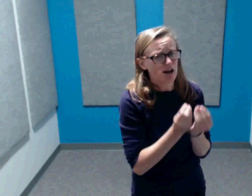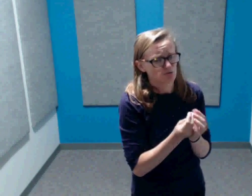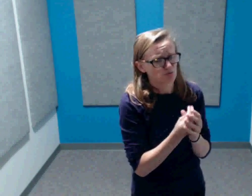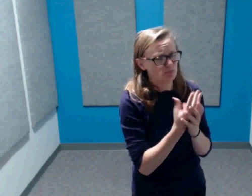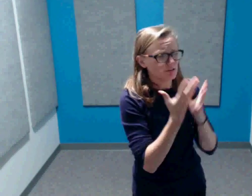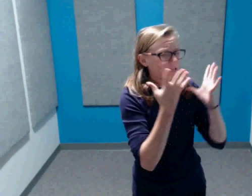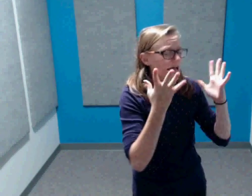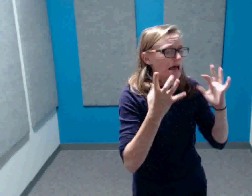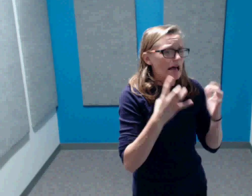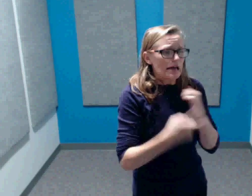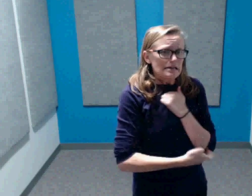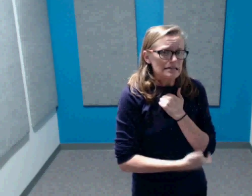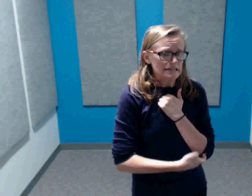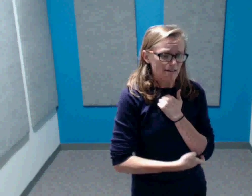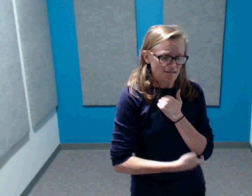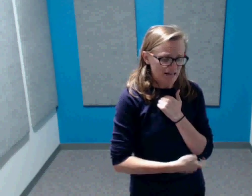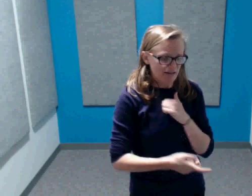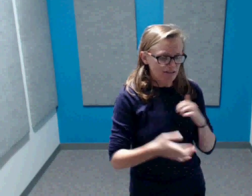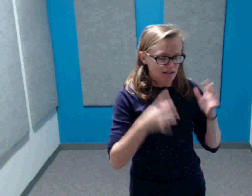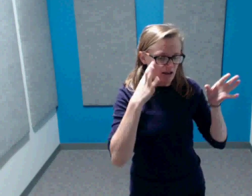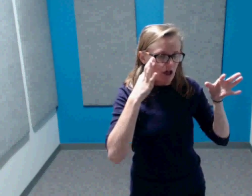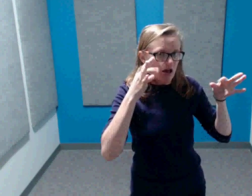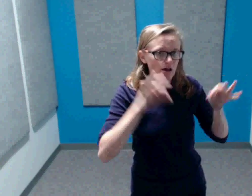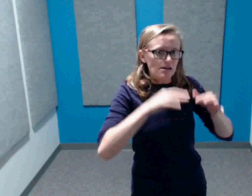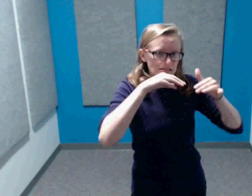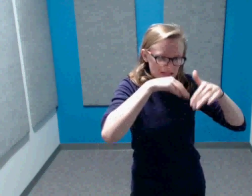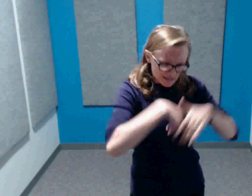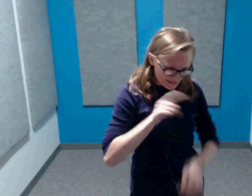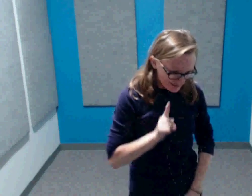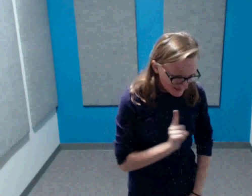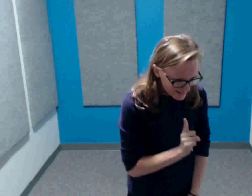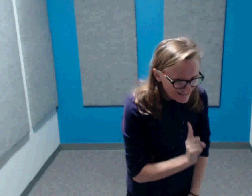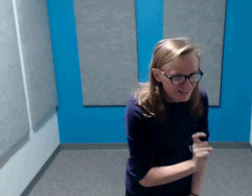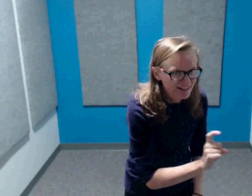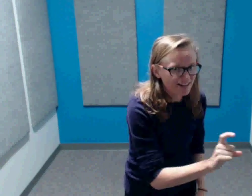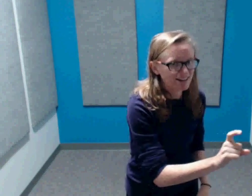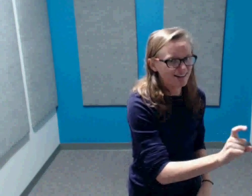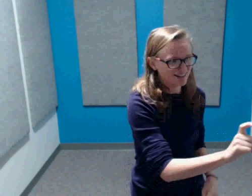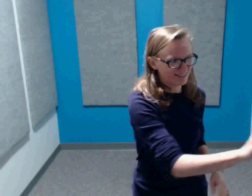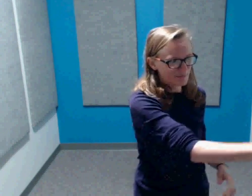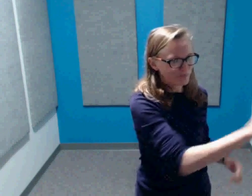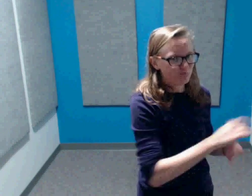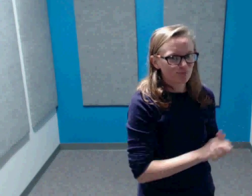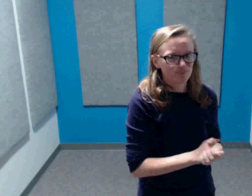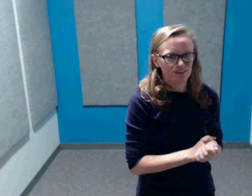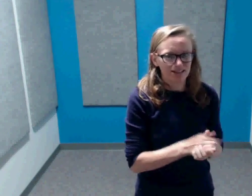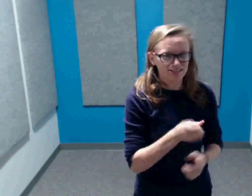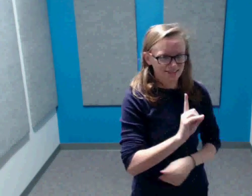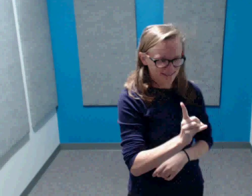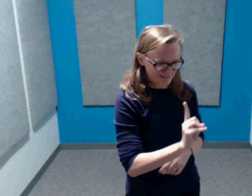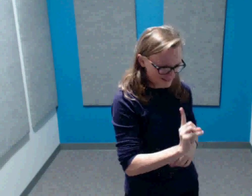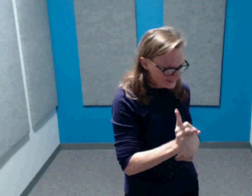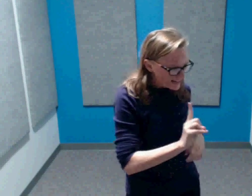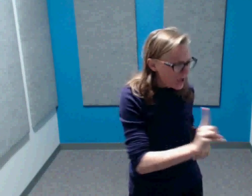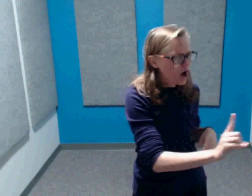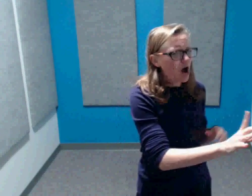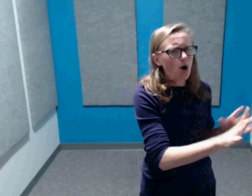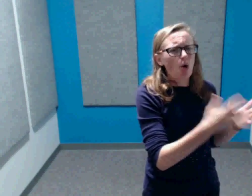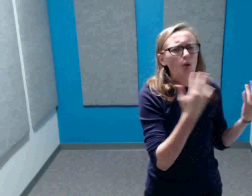it. So I decided I was going to go down in the woods and see what was there. So I took off down into that. Oh, man, beautiful down there.